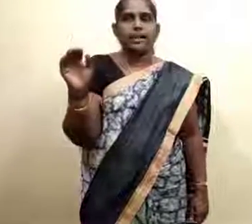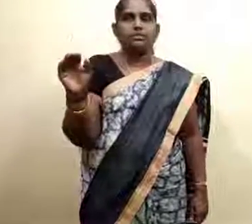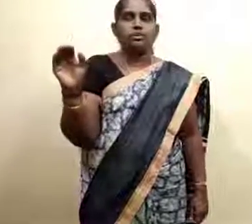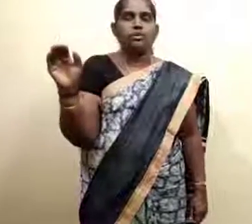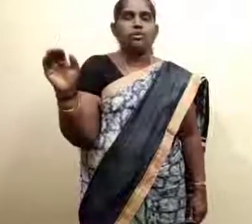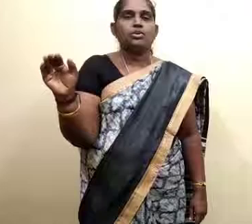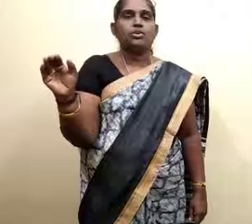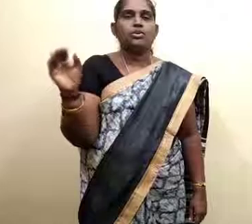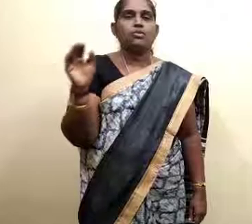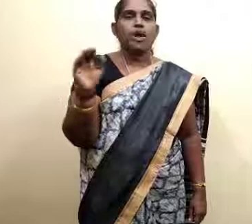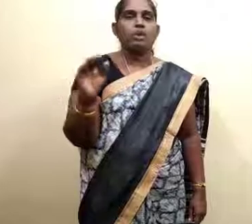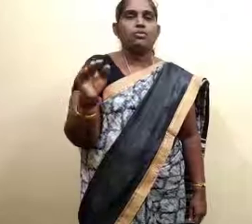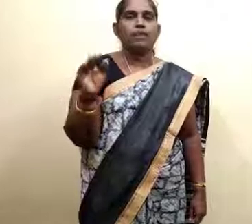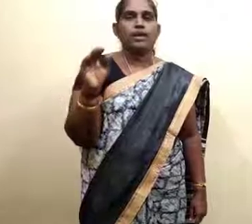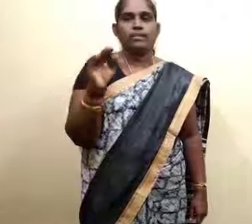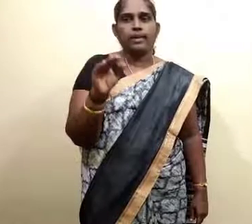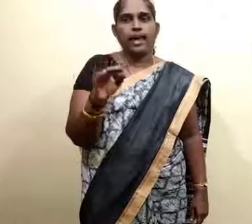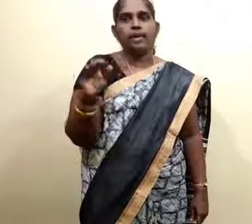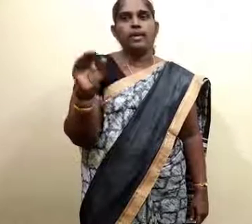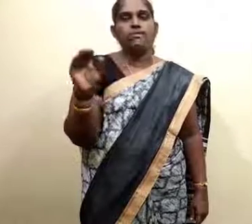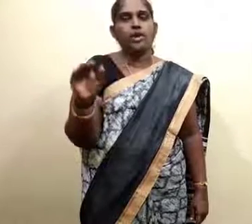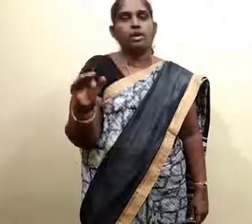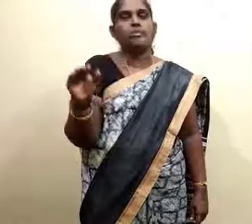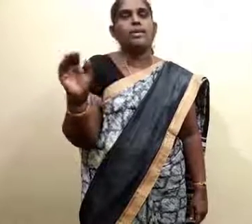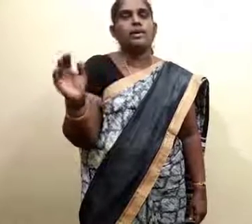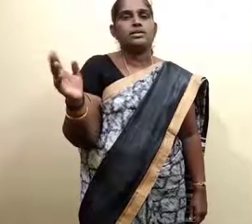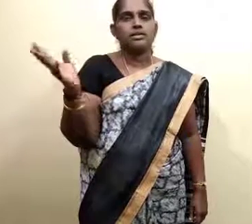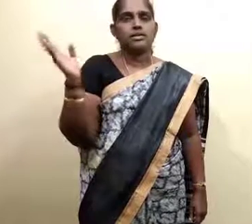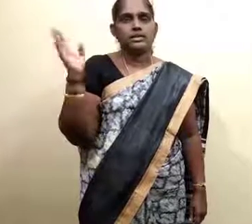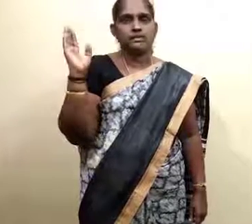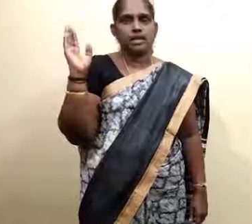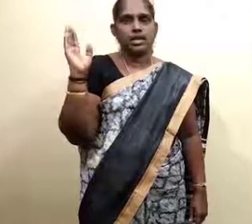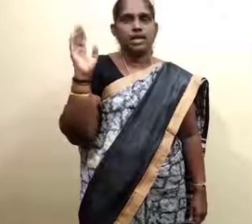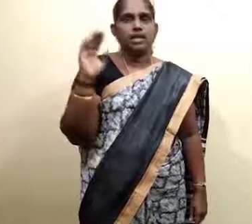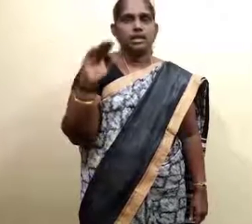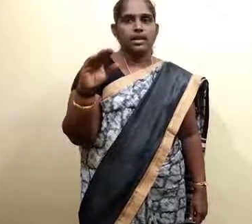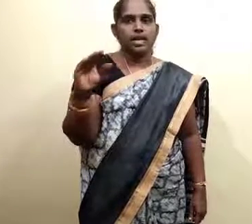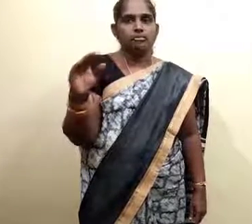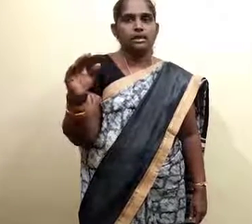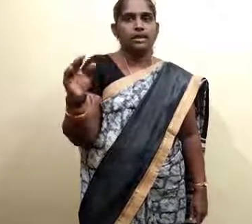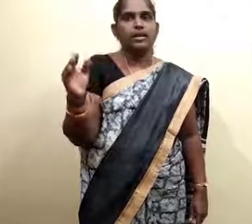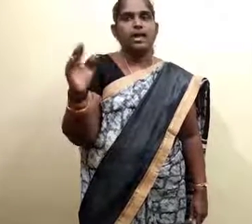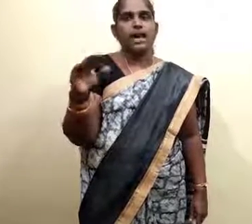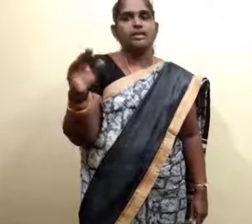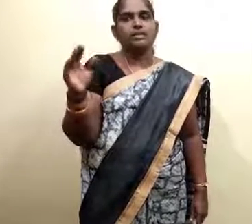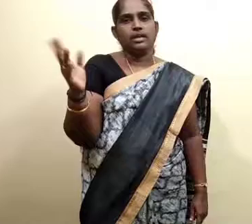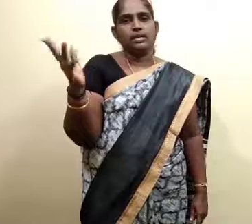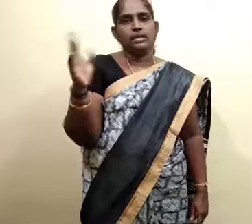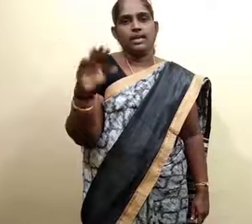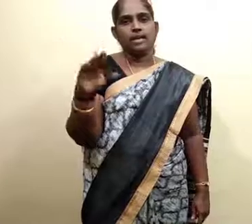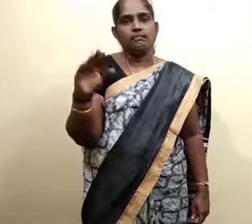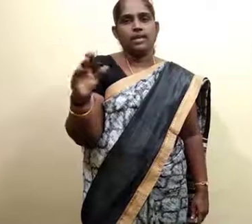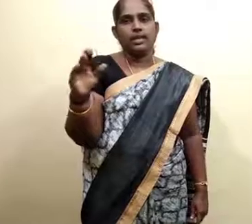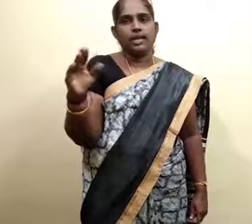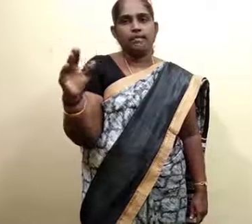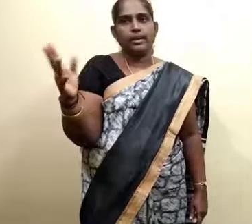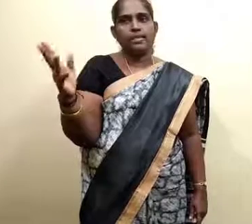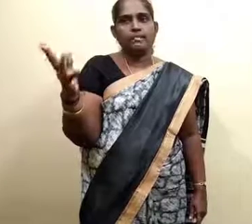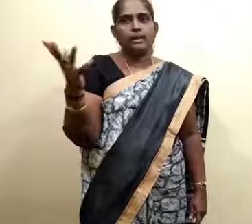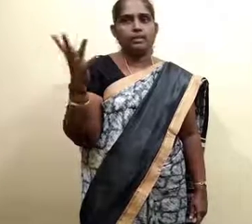became the most popular brand of automobiles in Germany. Daimler and Benz. Daimler and Benz became